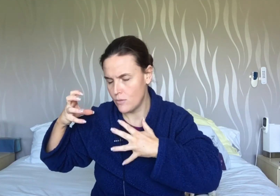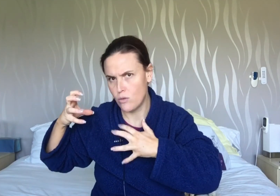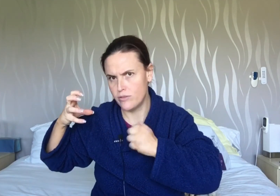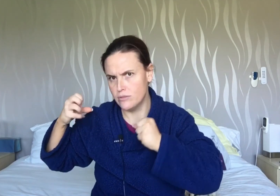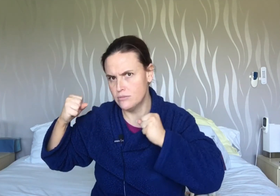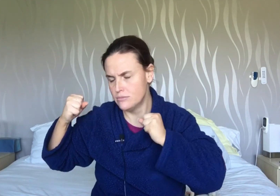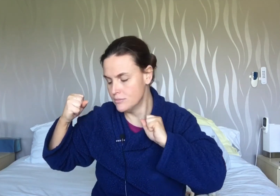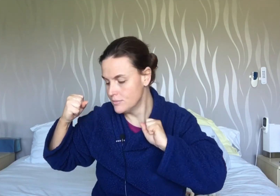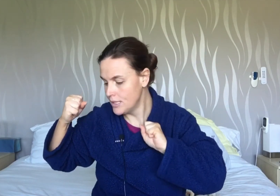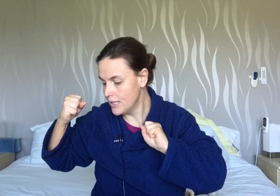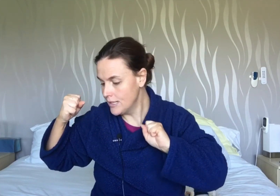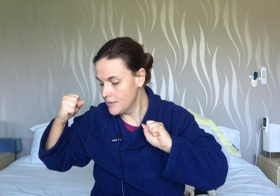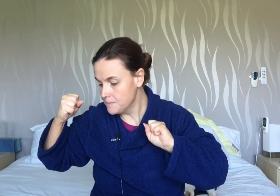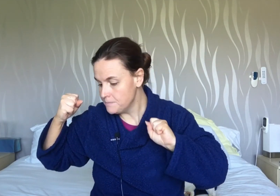Awful.